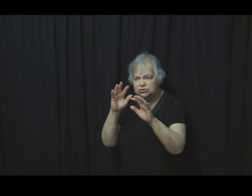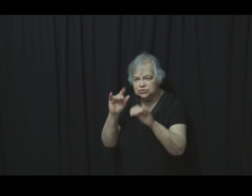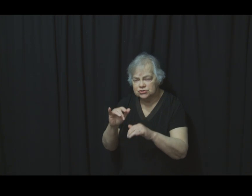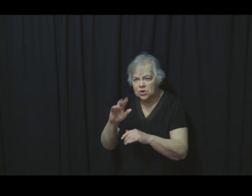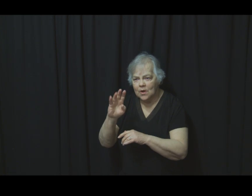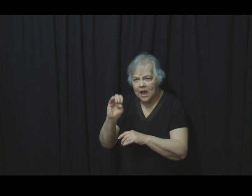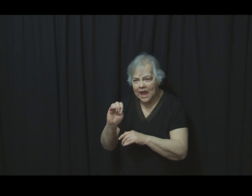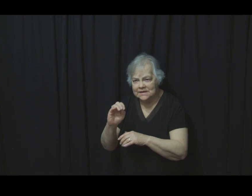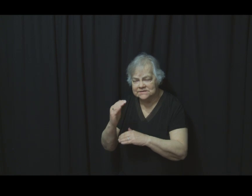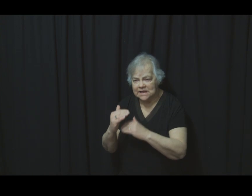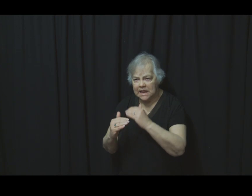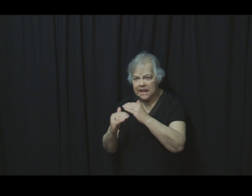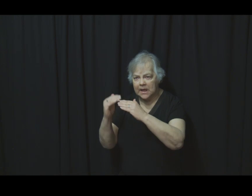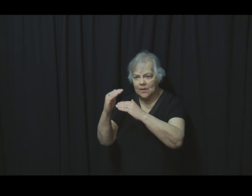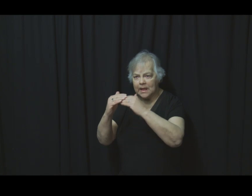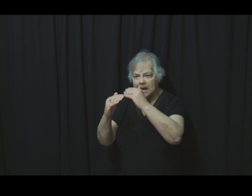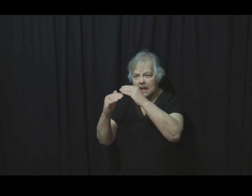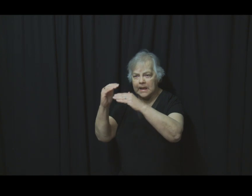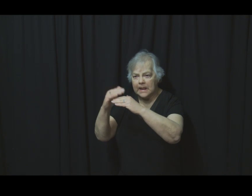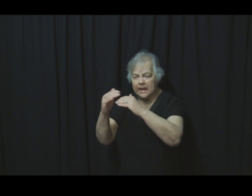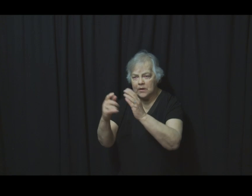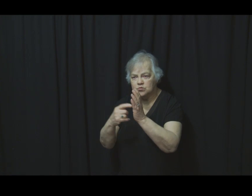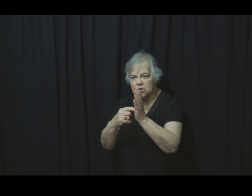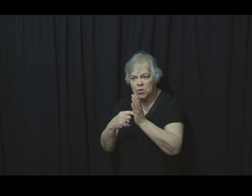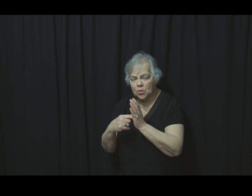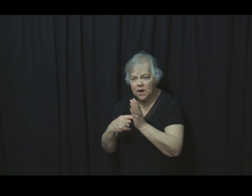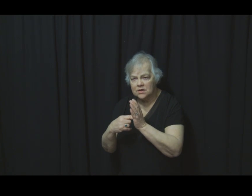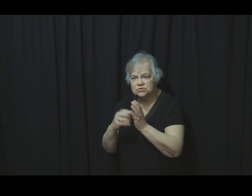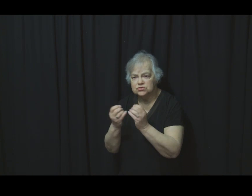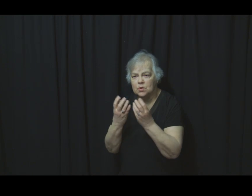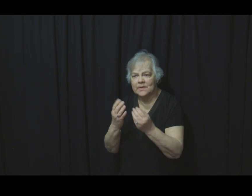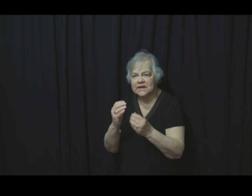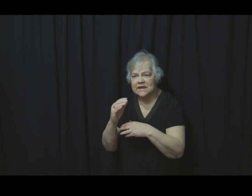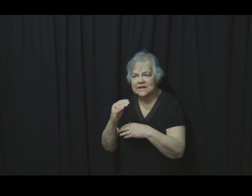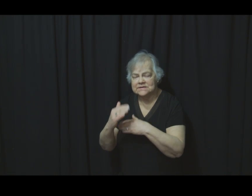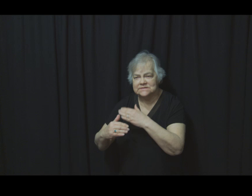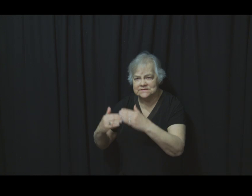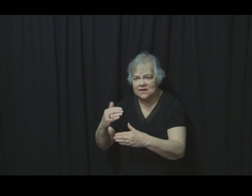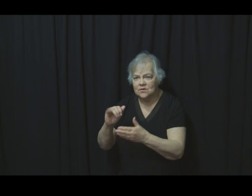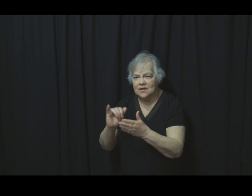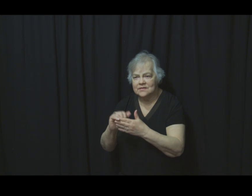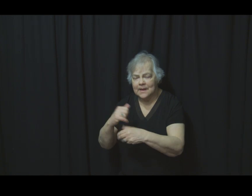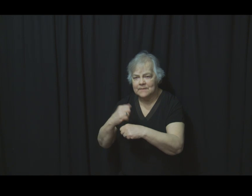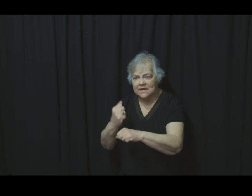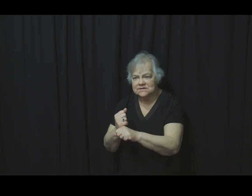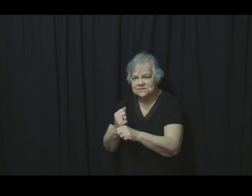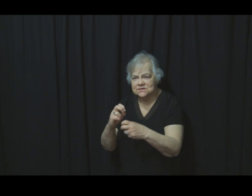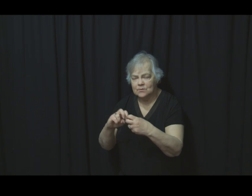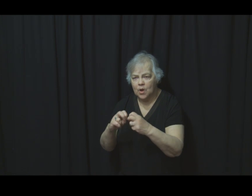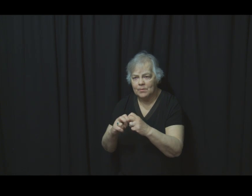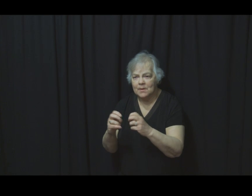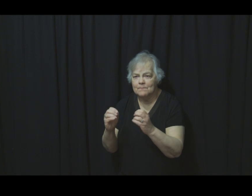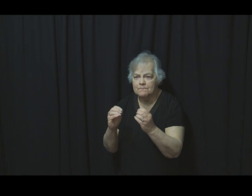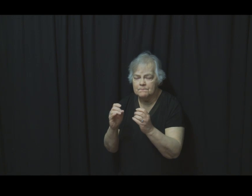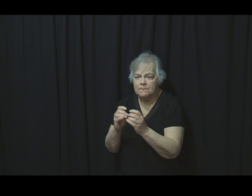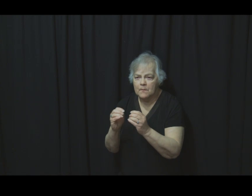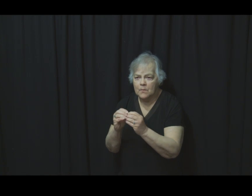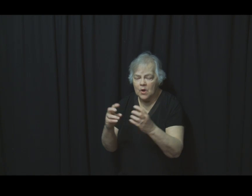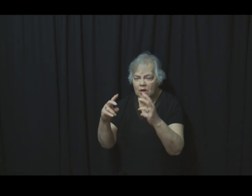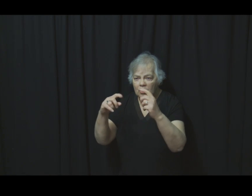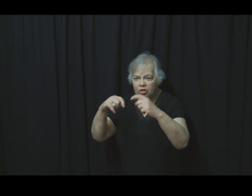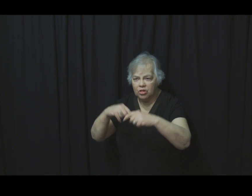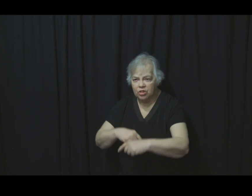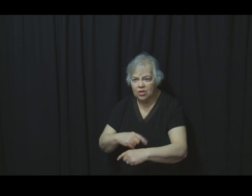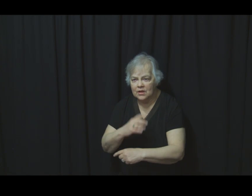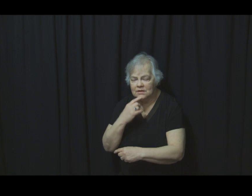cycle. Let's say you have 2,000 kinds instead of 7. That makes the problem even more extraordinary. Multiplying 11